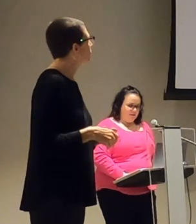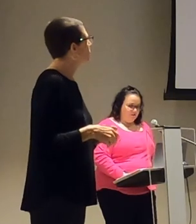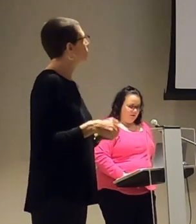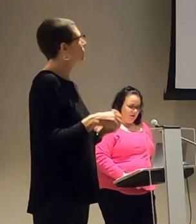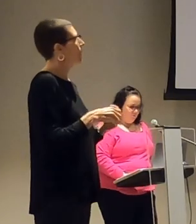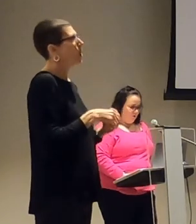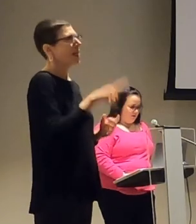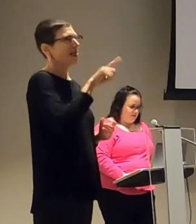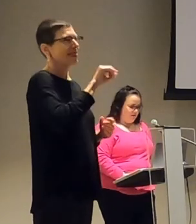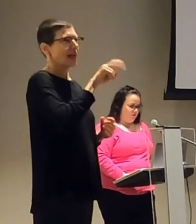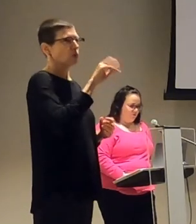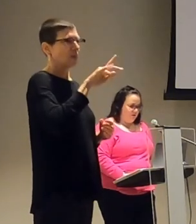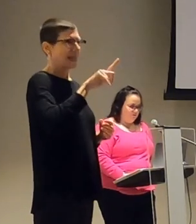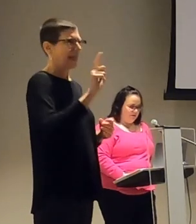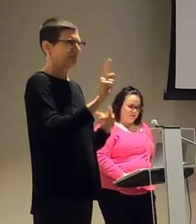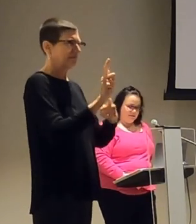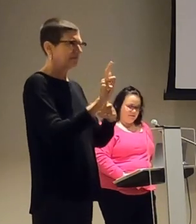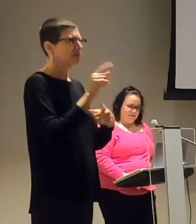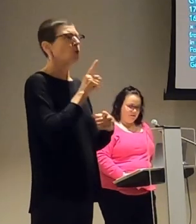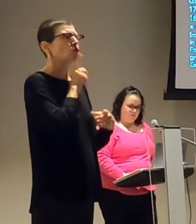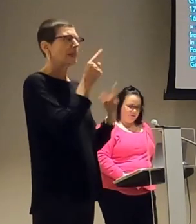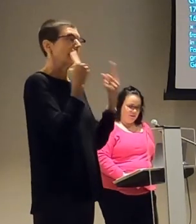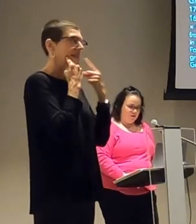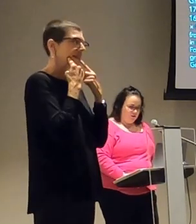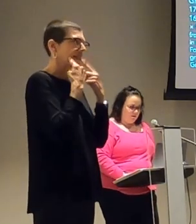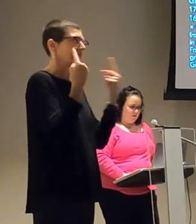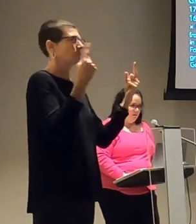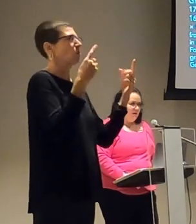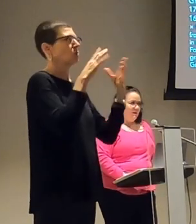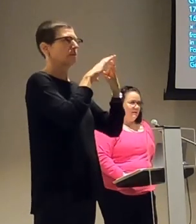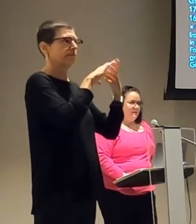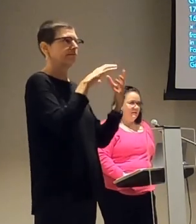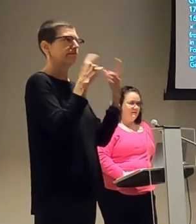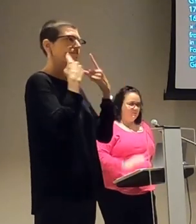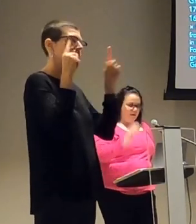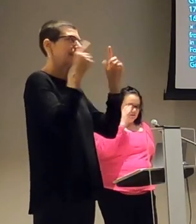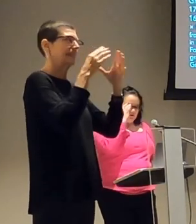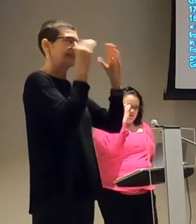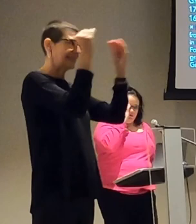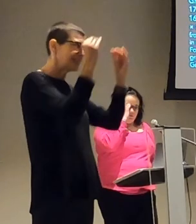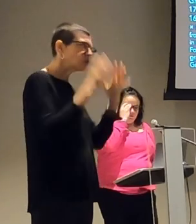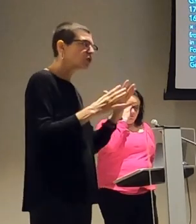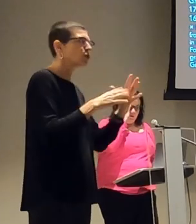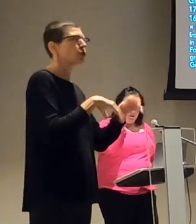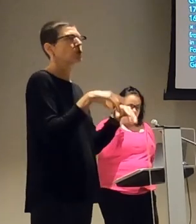painting, Lazzarini was an incredibly successful teacher. He